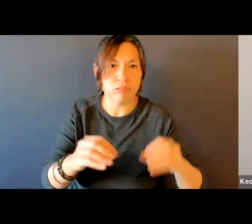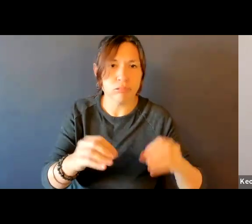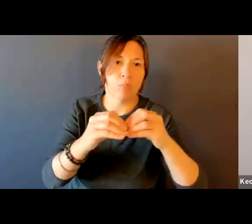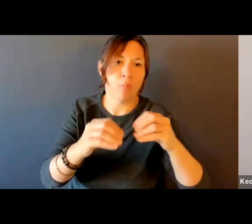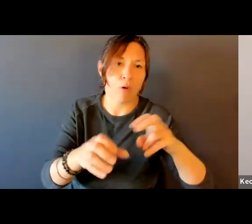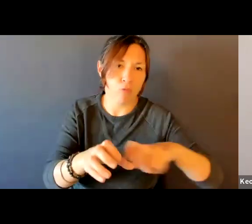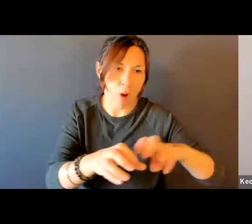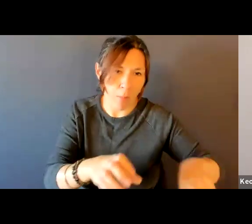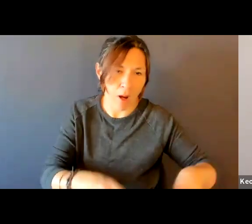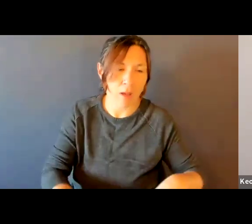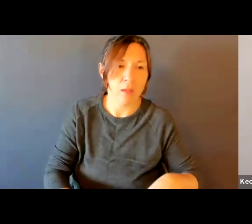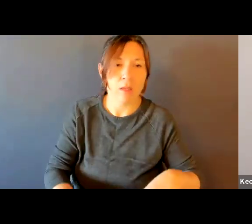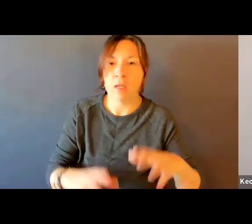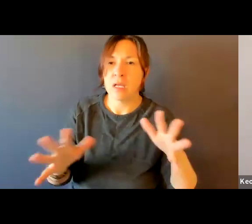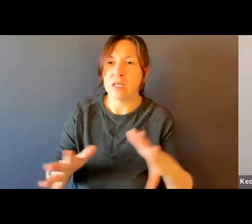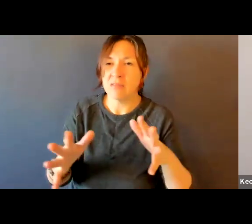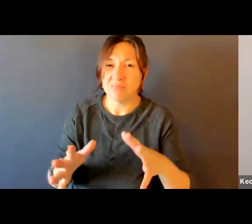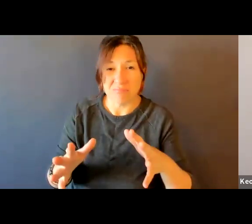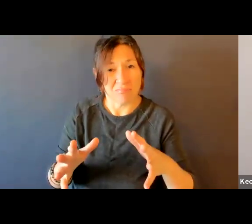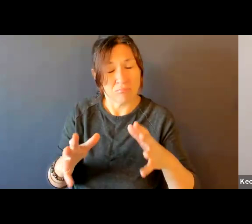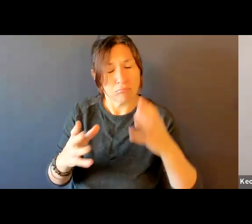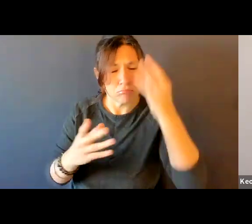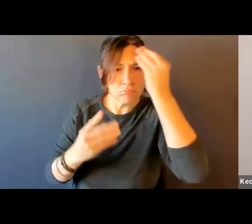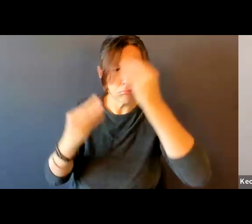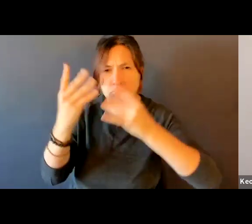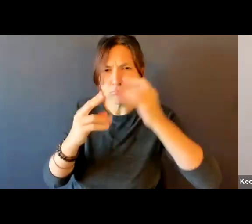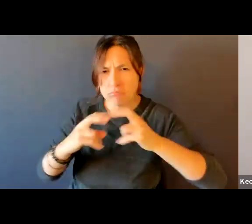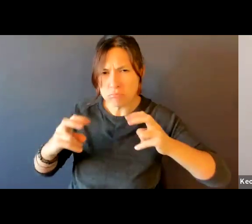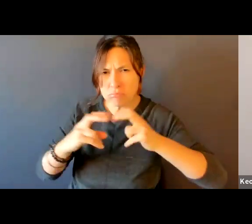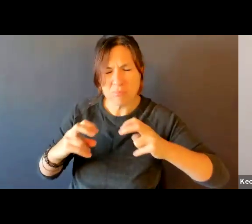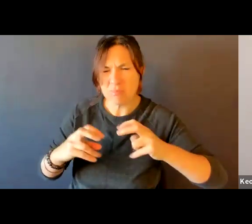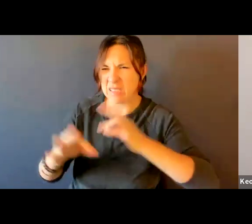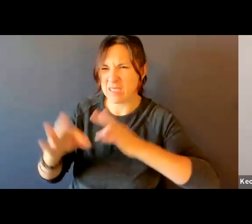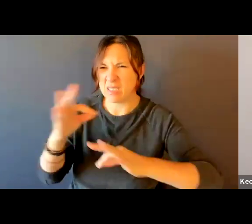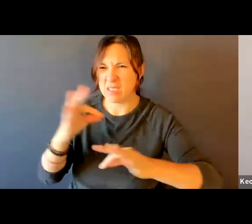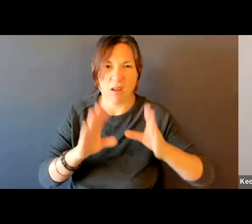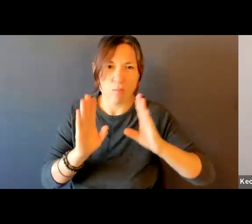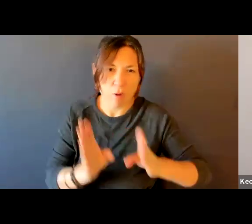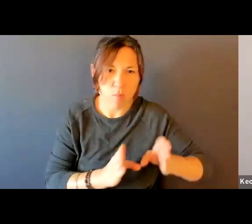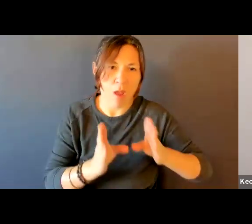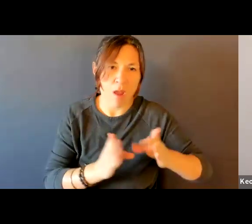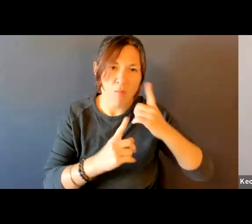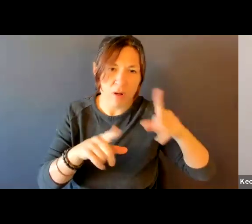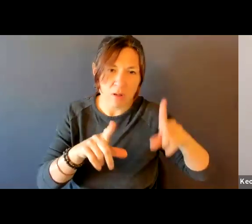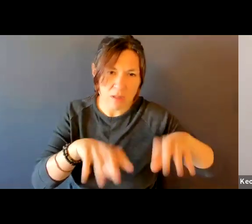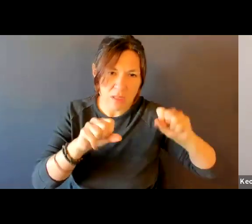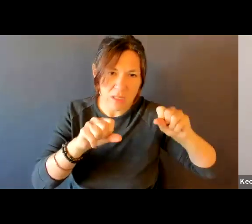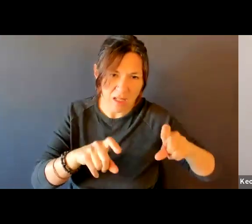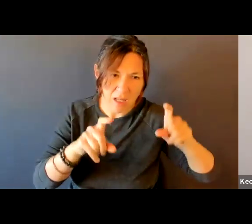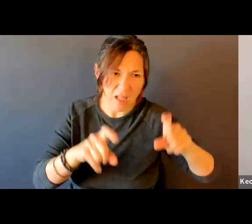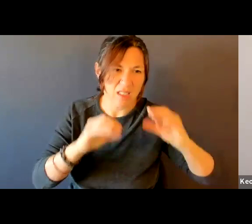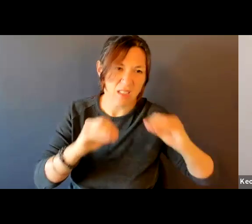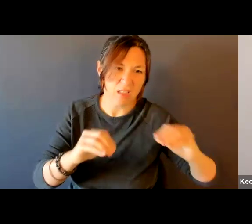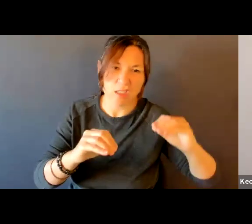promoting learning and critical thinking, high-stakes testing narrows the curriculum and forces schools to teach to the test,